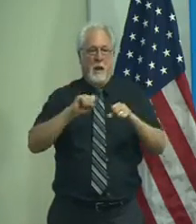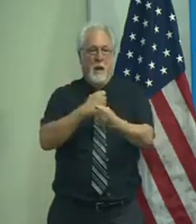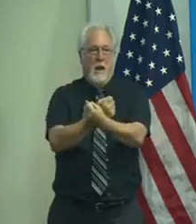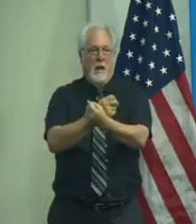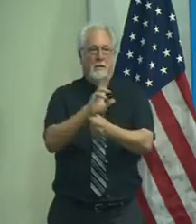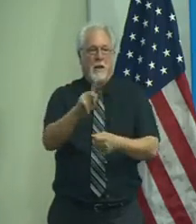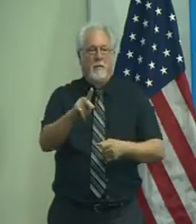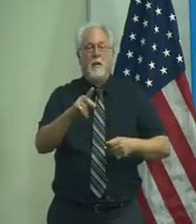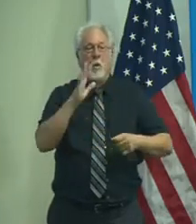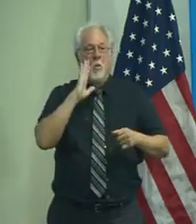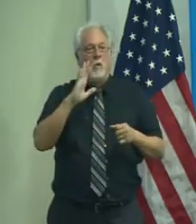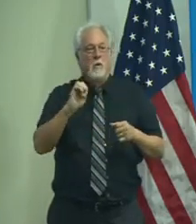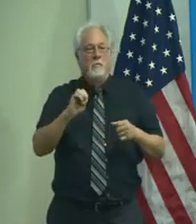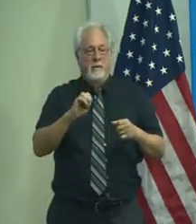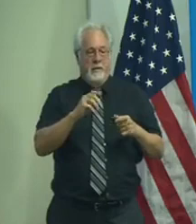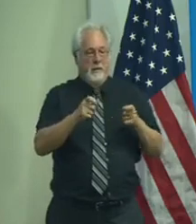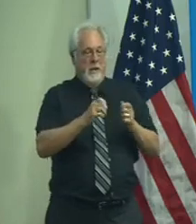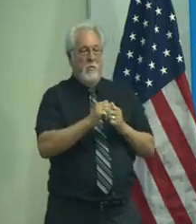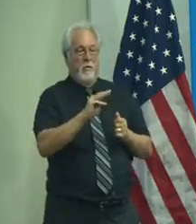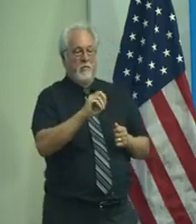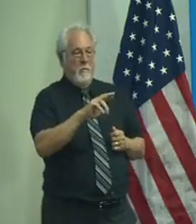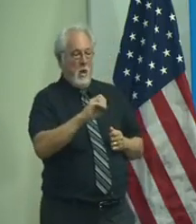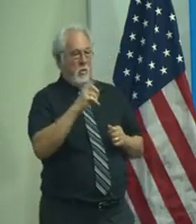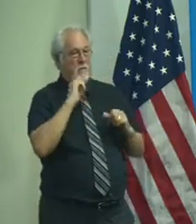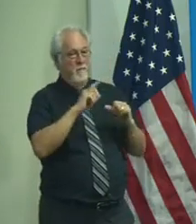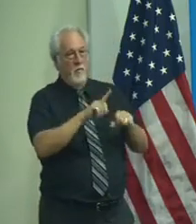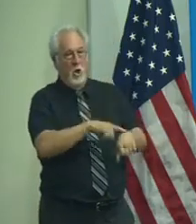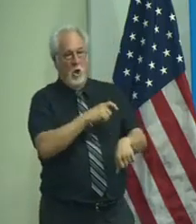we would be dealing with Marco for a considerable